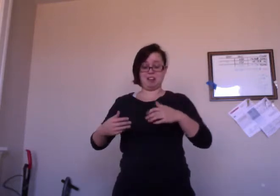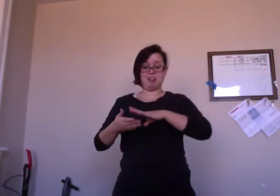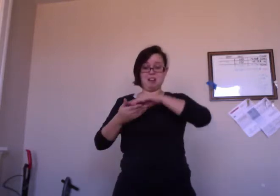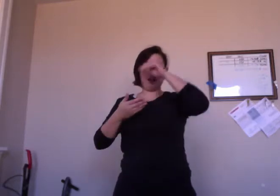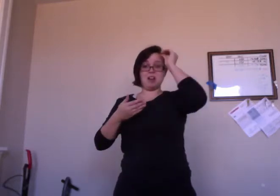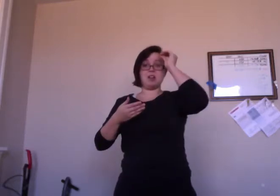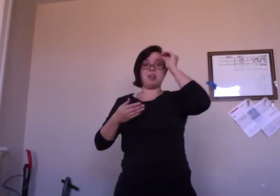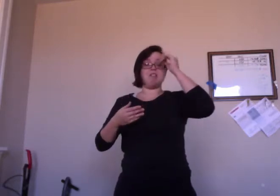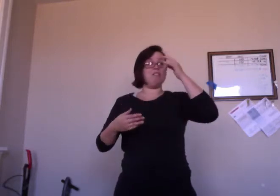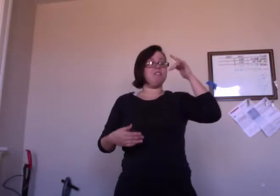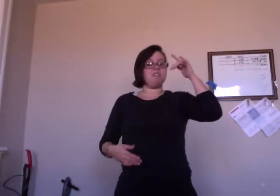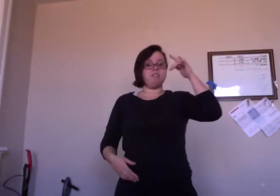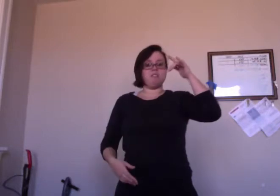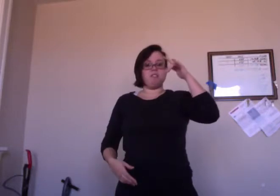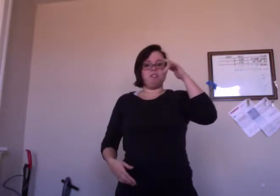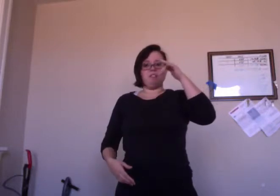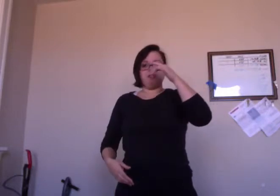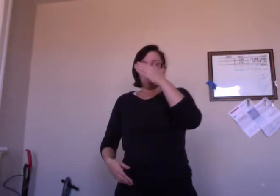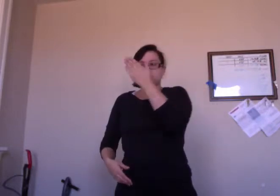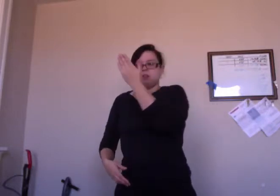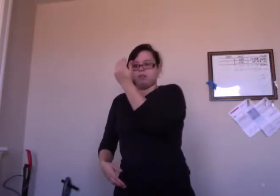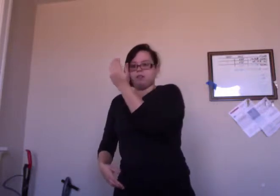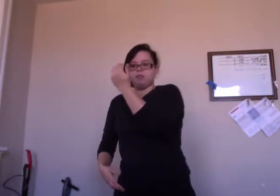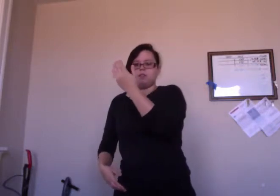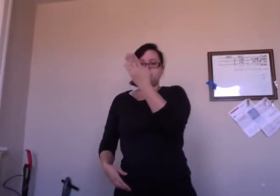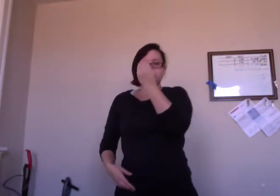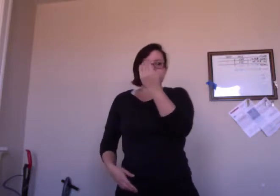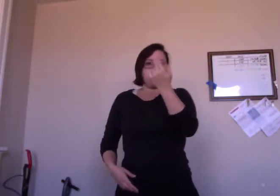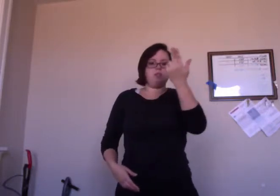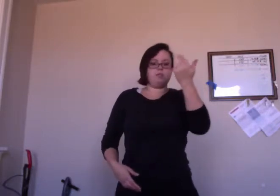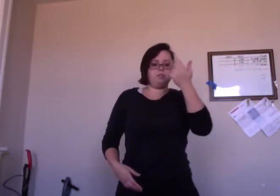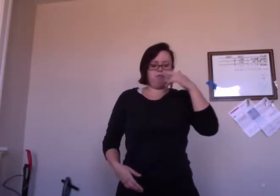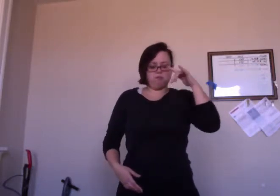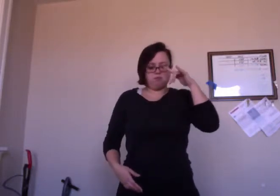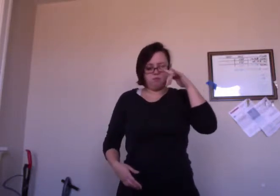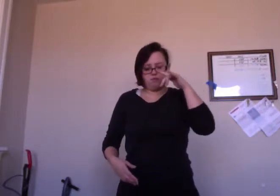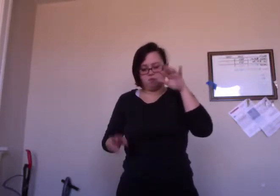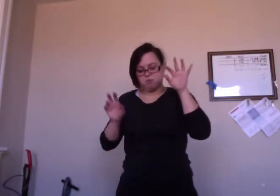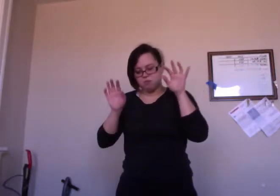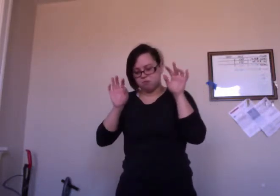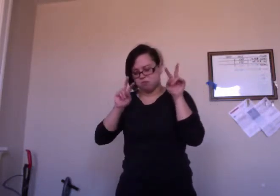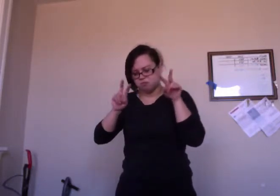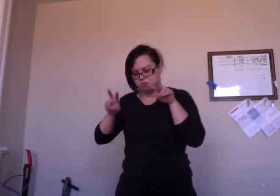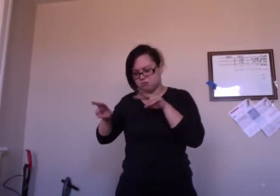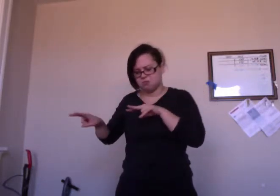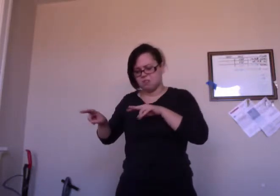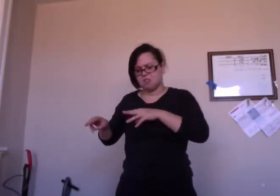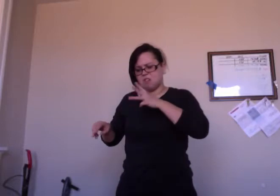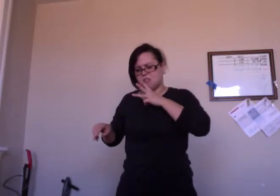up. Right? I don't want this thing to break in 20 pieces like you've seen in those documentaries. And as we're coming